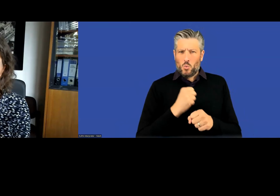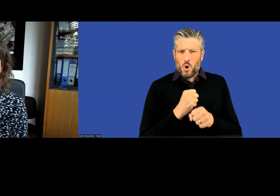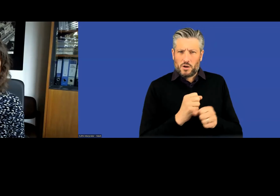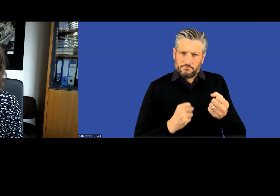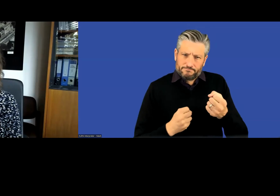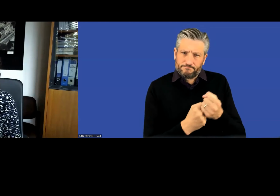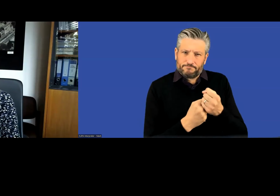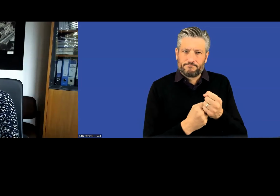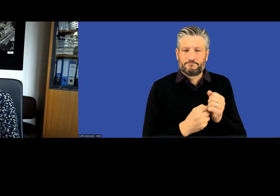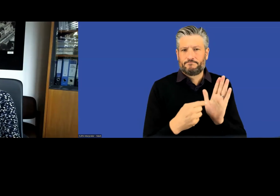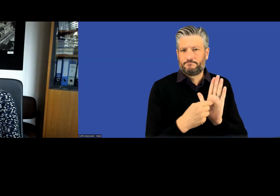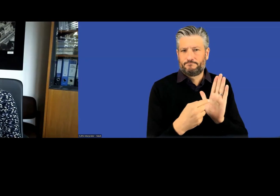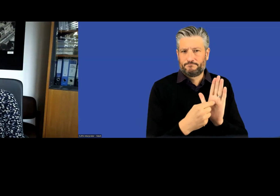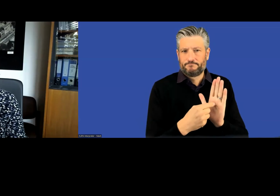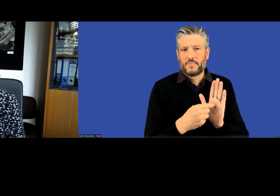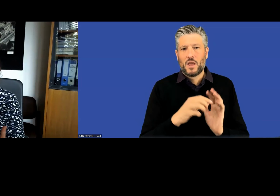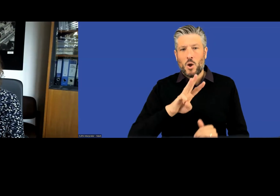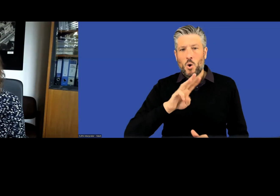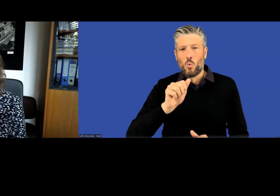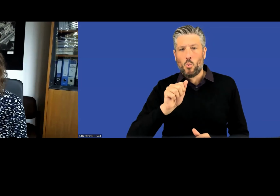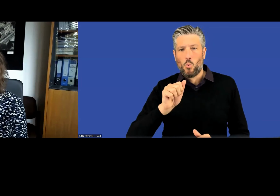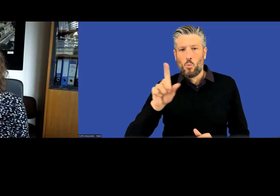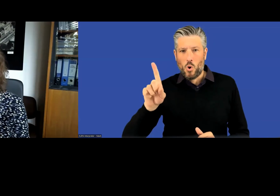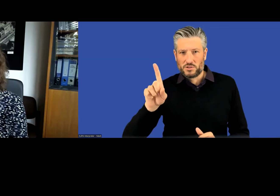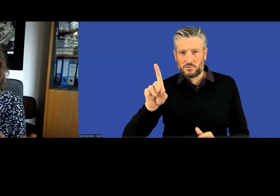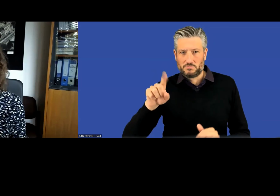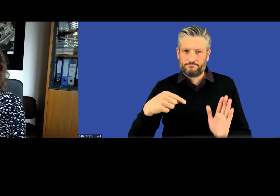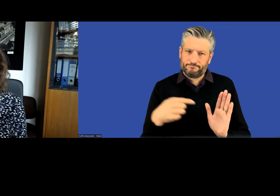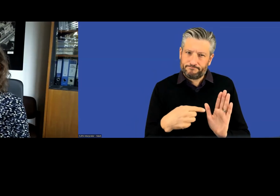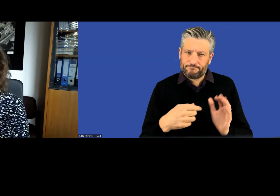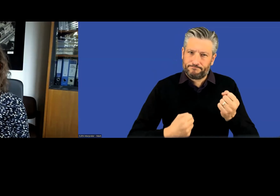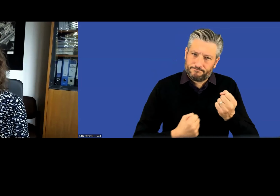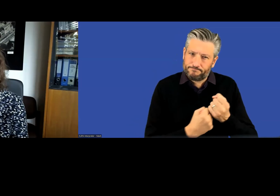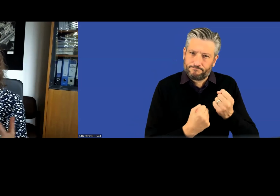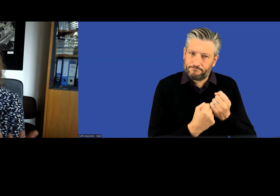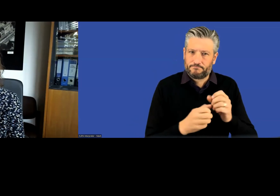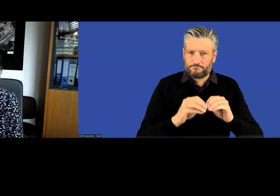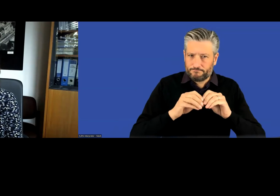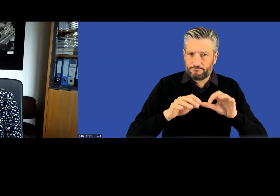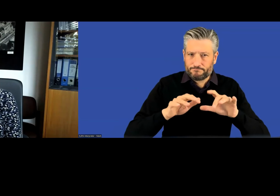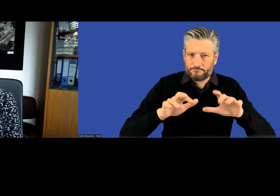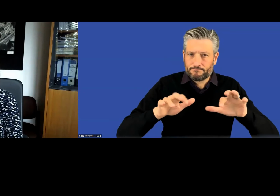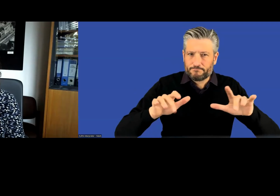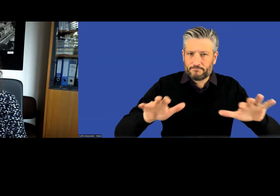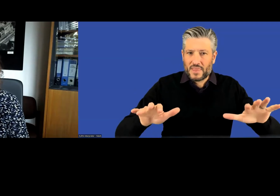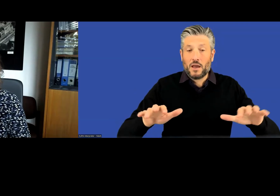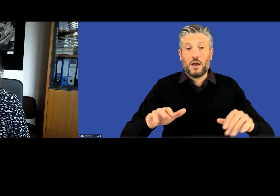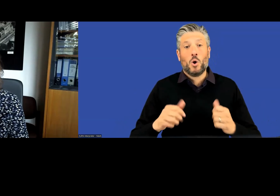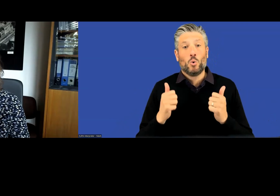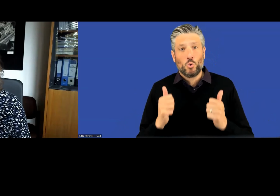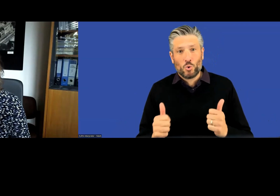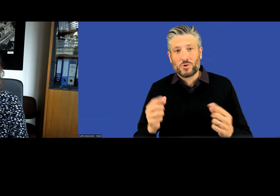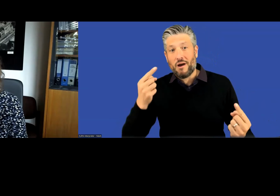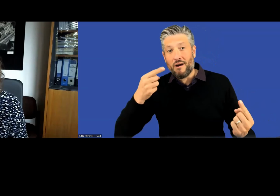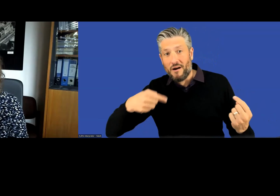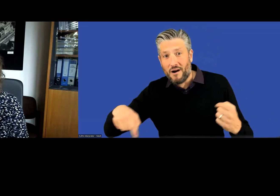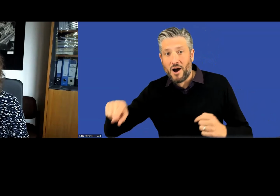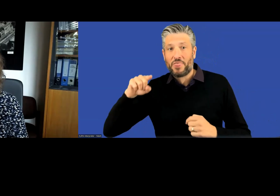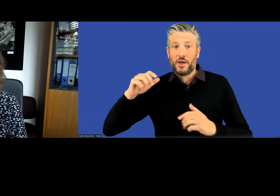and implementation of web accessibility. But fortunately, others are doing more, and so we have Musit, whose scope